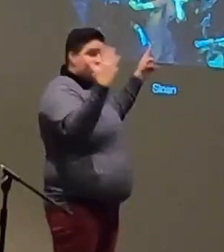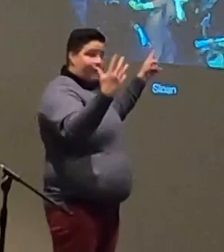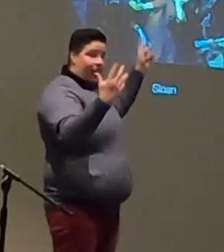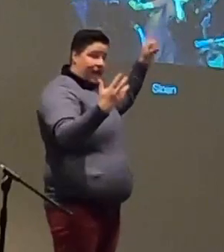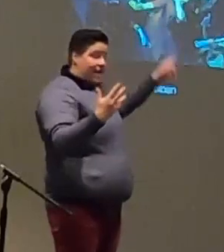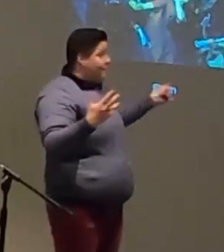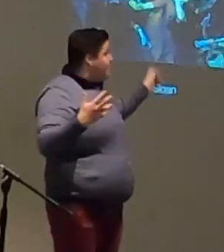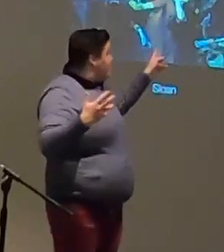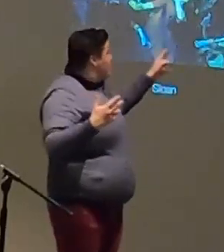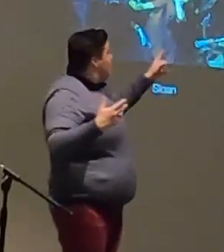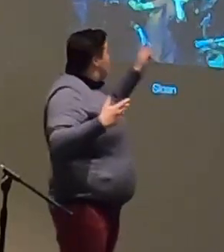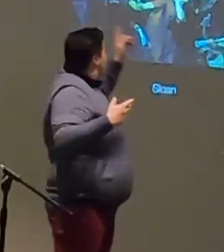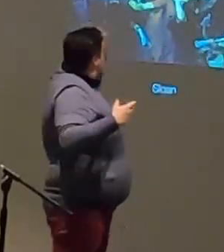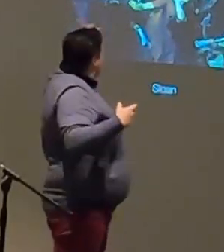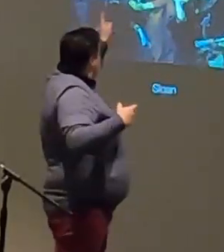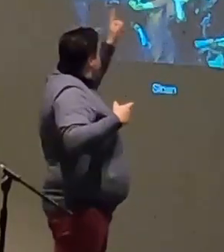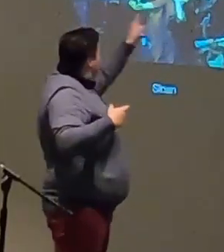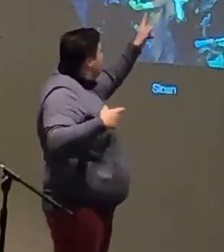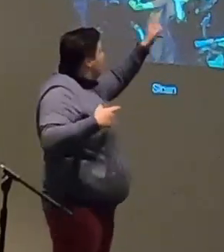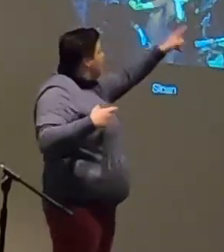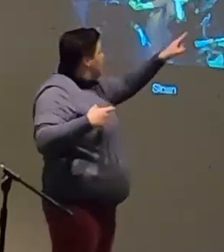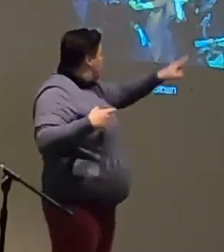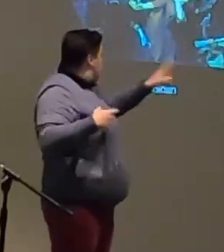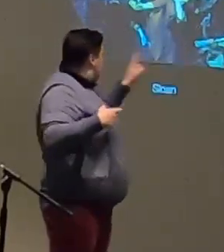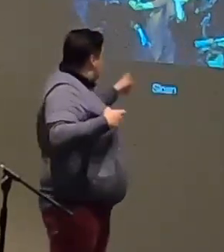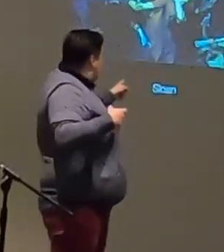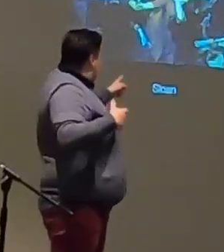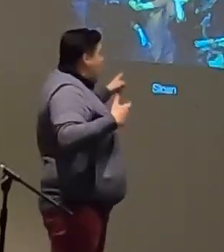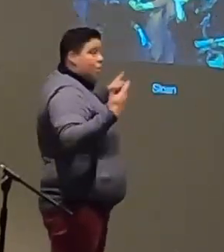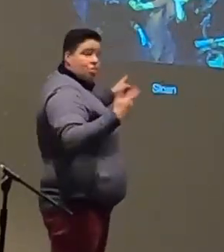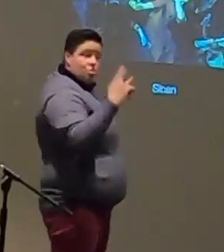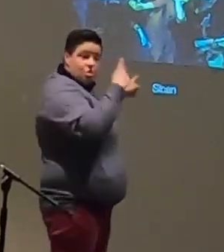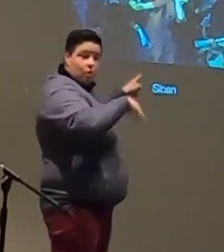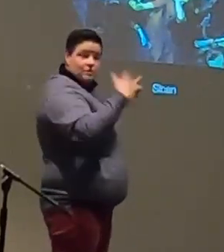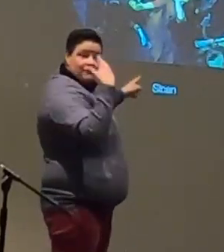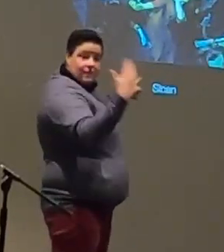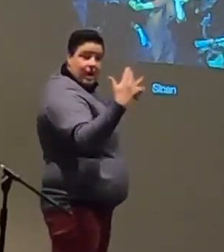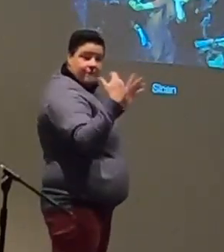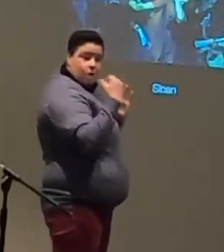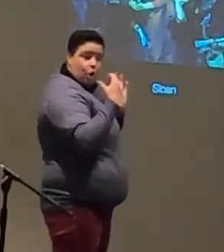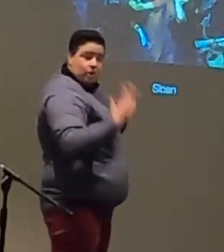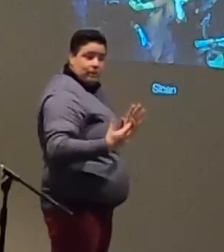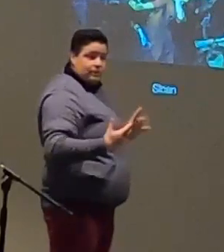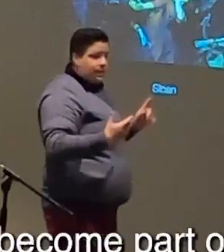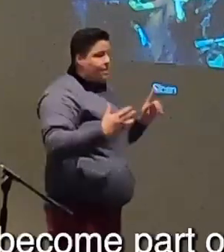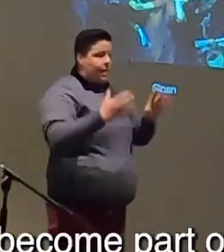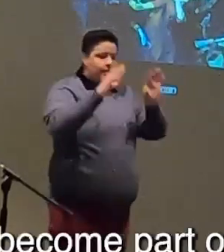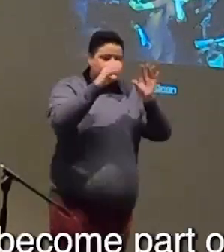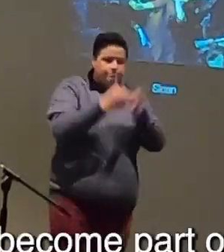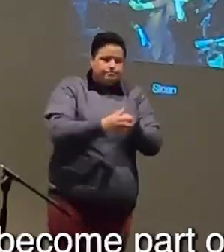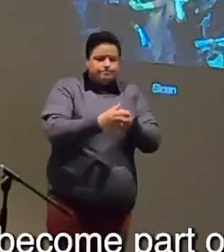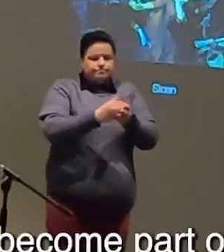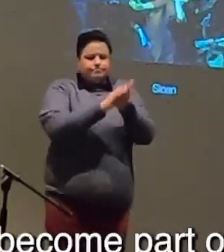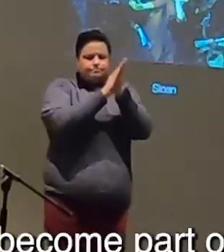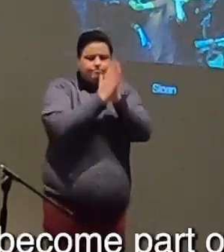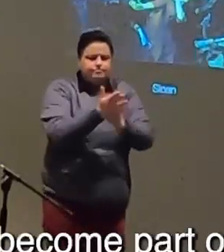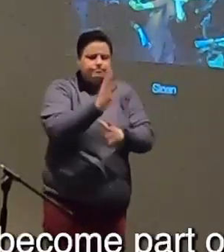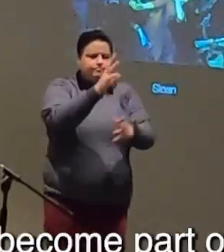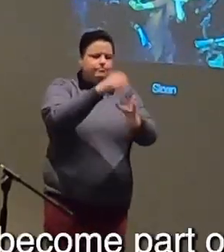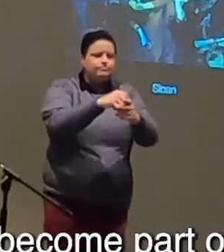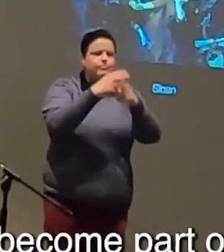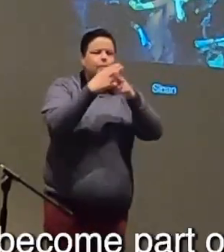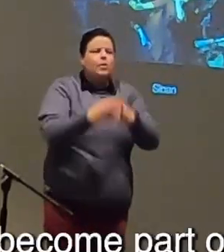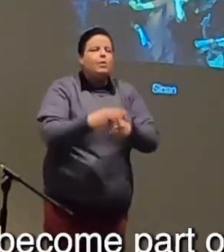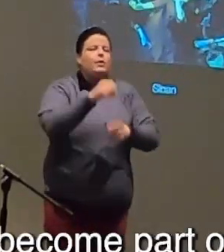artists, Henry, Blackens, Lux, Shin, and Sloan, did come together and become part of what was known